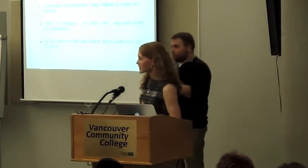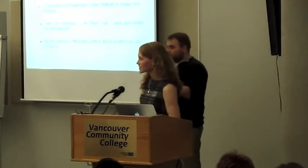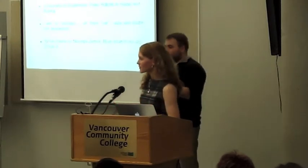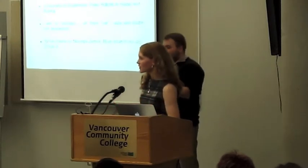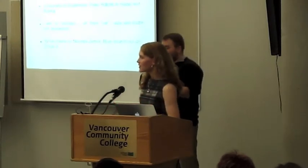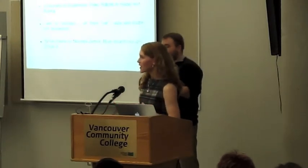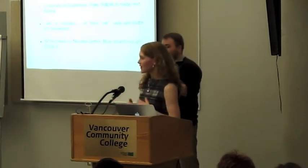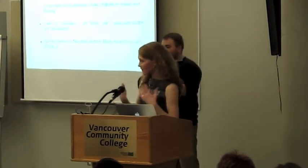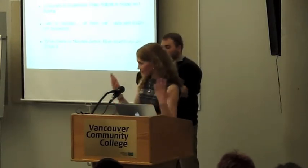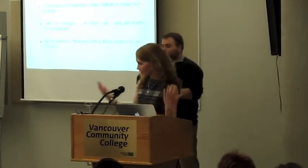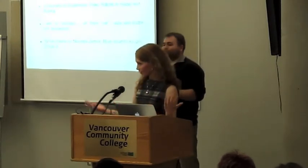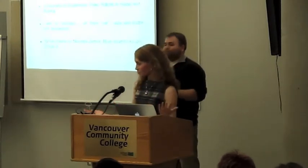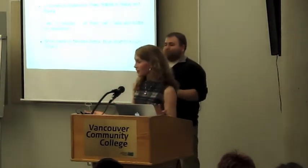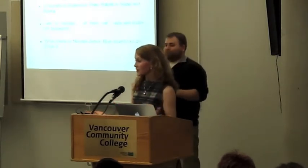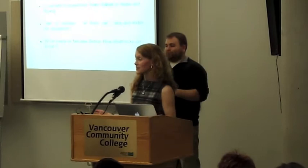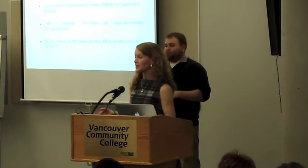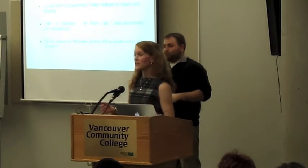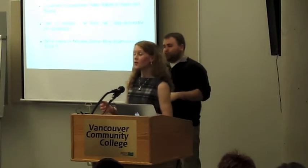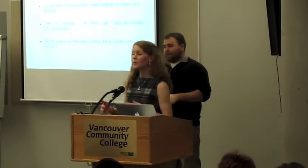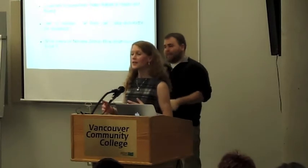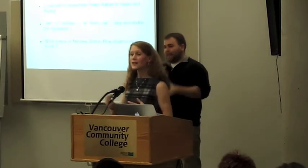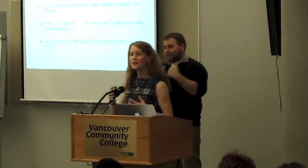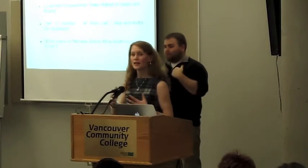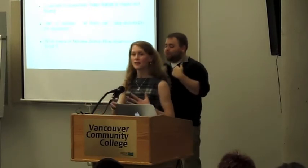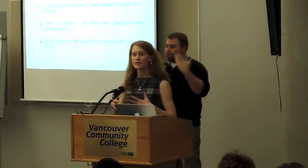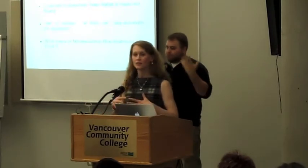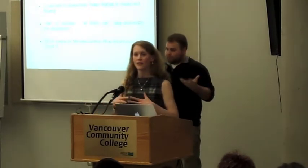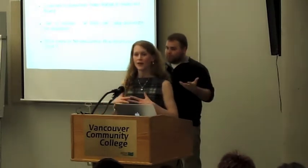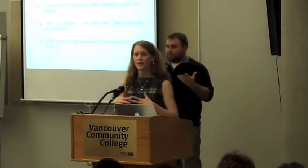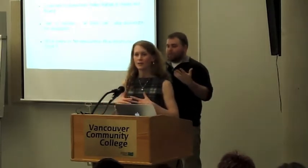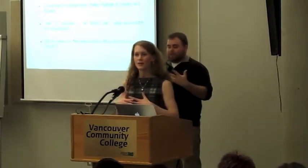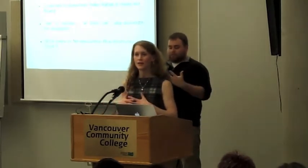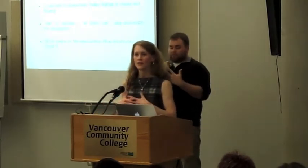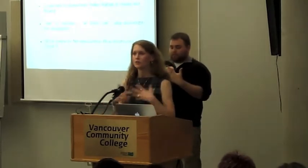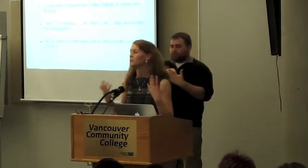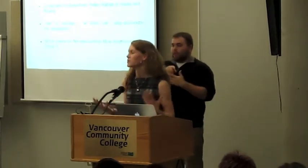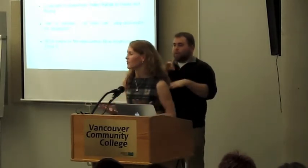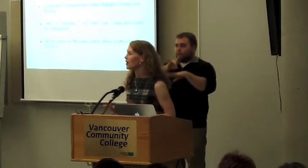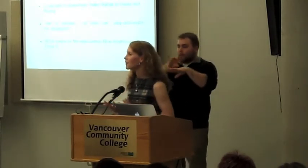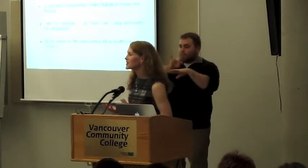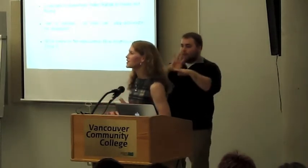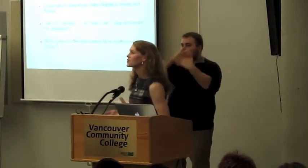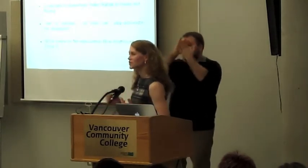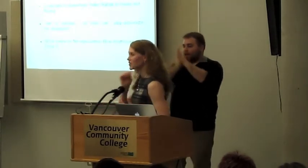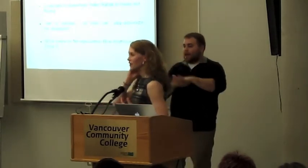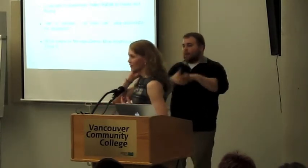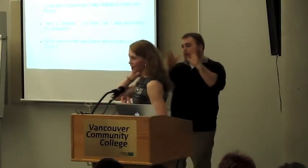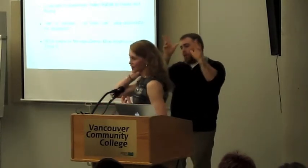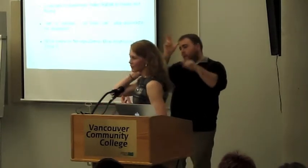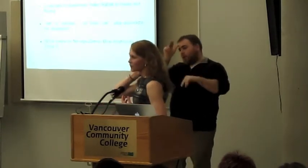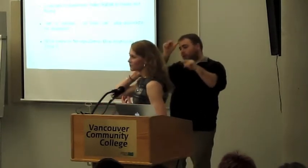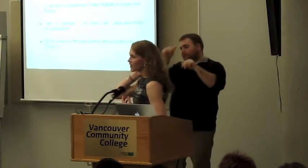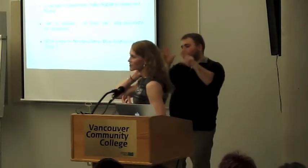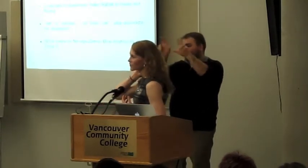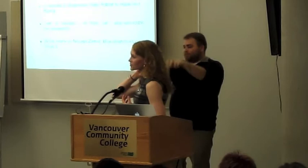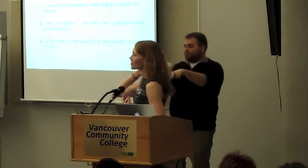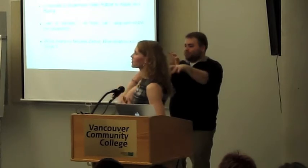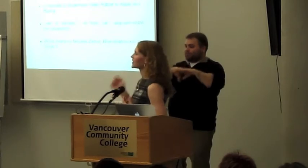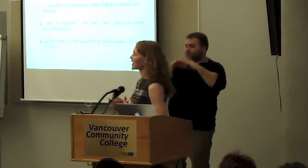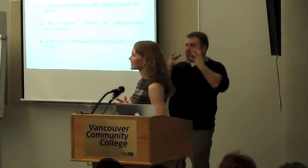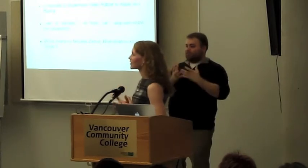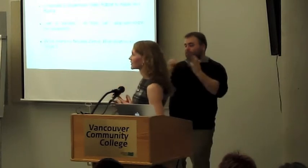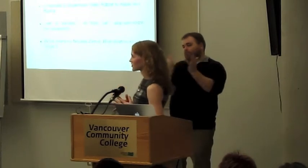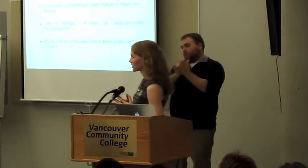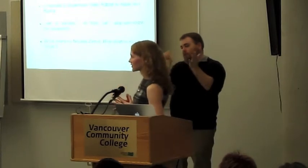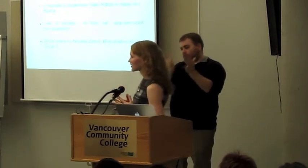how we make sense of our experiences, we need sort of descriptions of accommodations to that reality, what philosophers